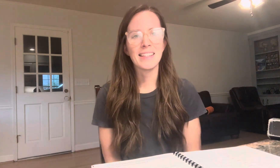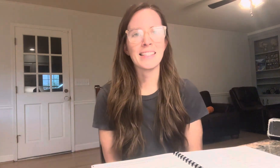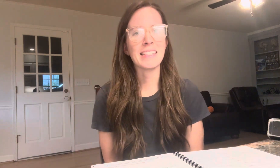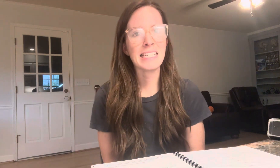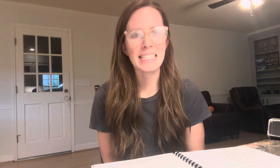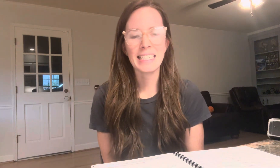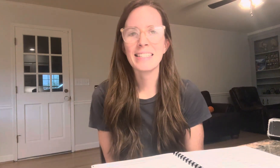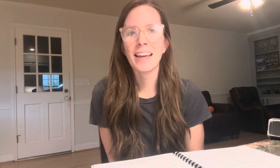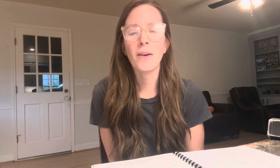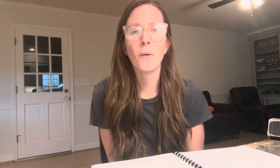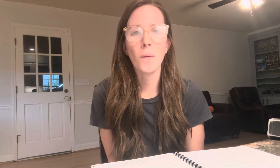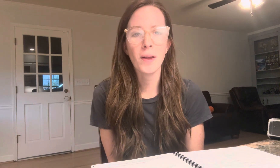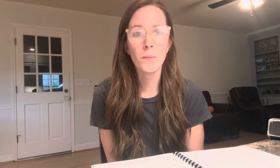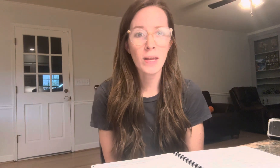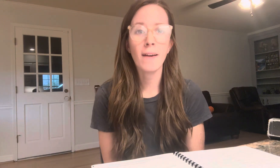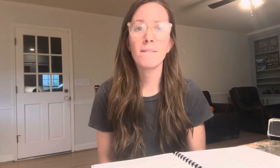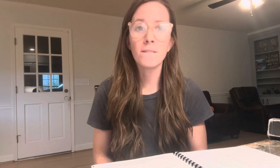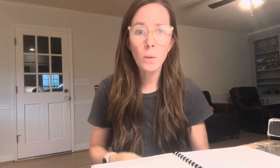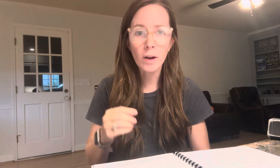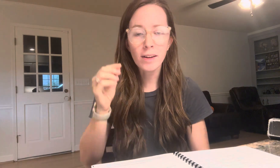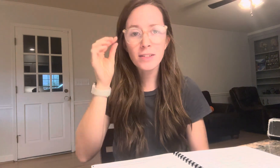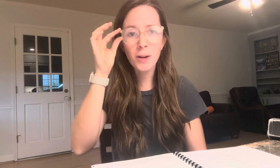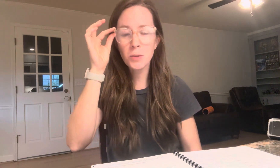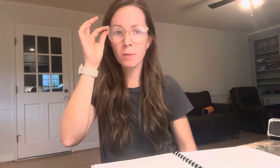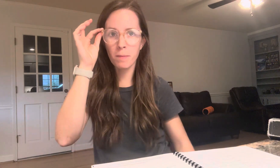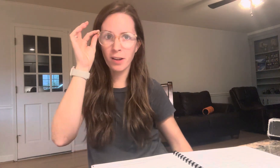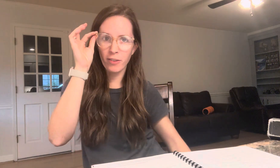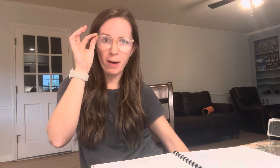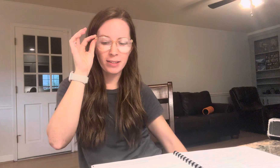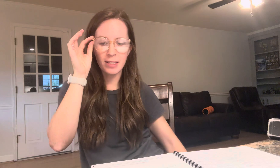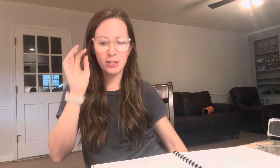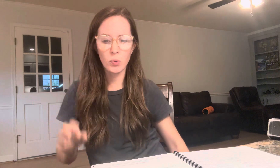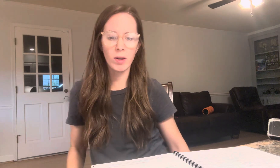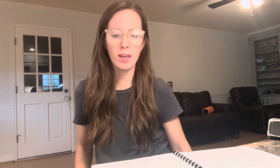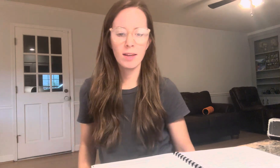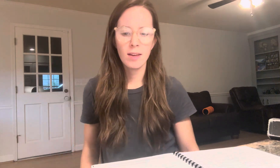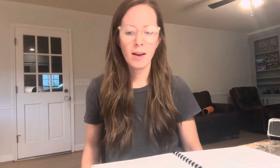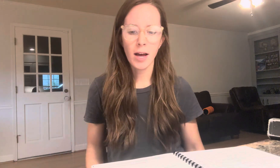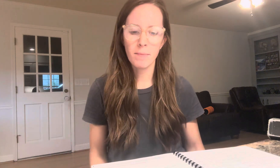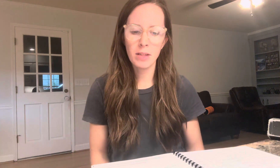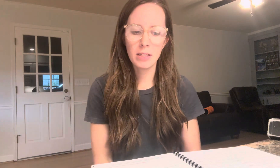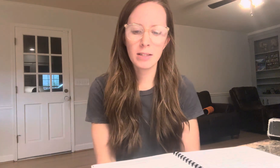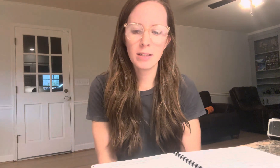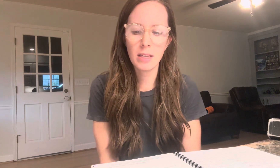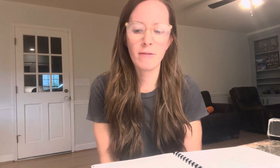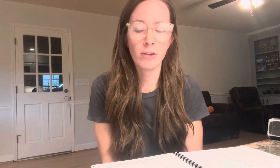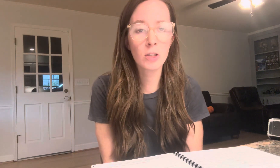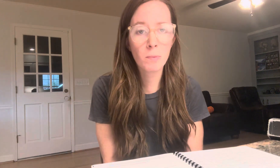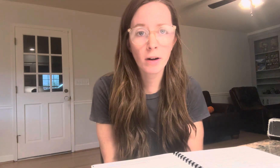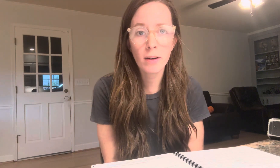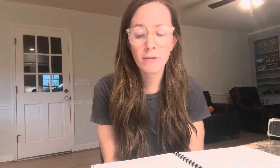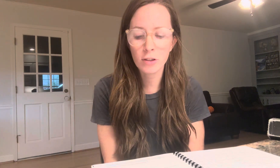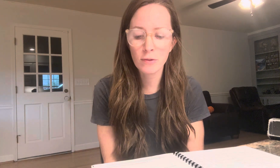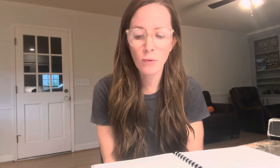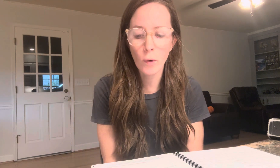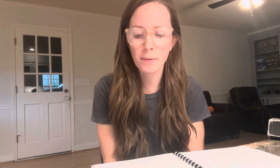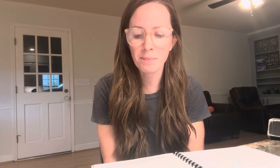This is CC Cycle 1, Week 4, Scripture Memory from Exodus 20. This is the first part of verse 4. It